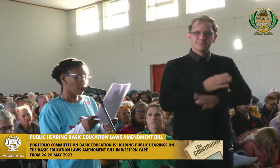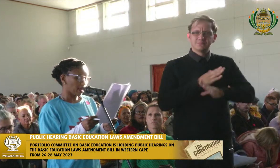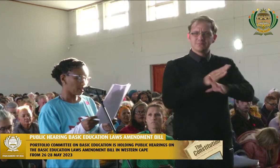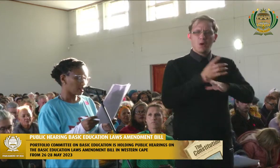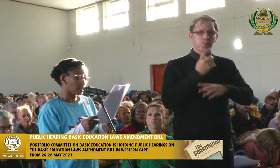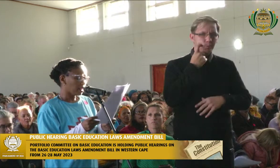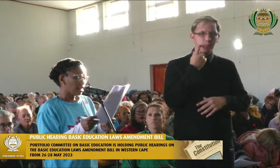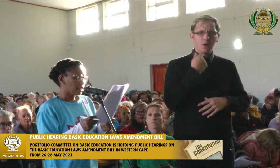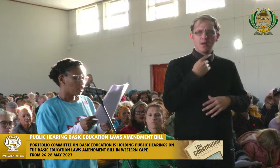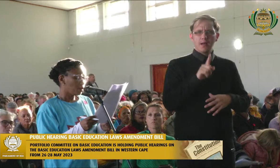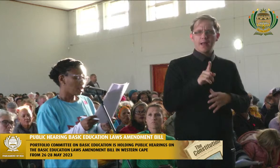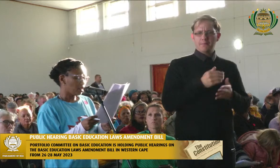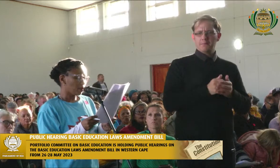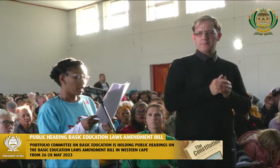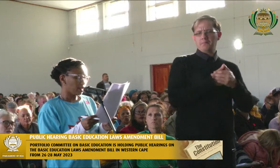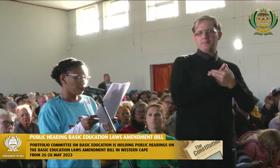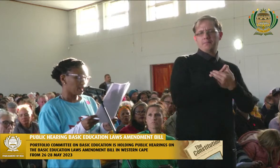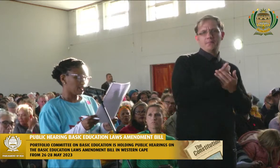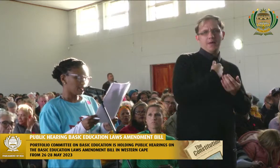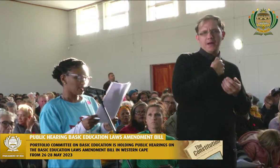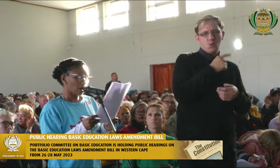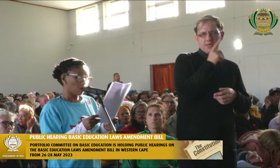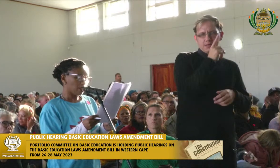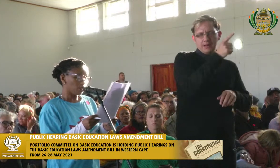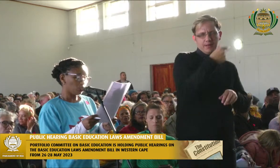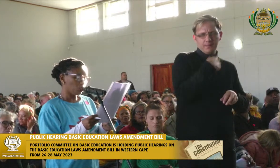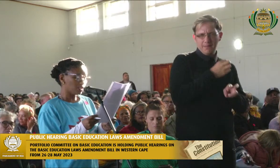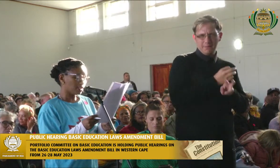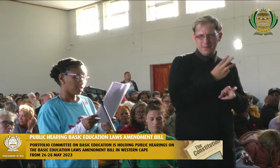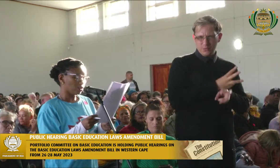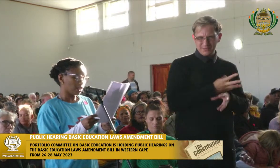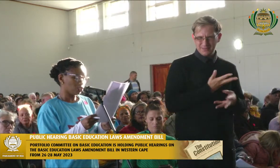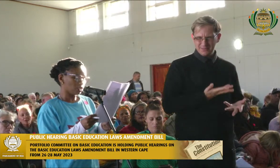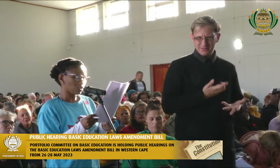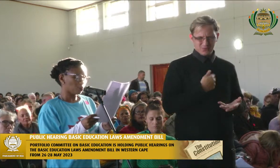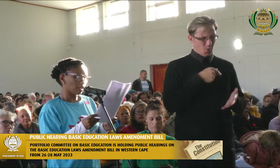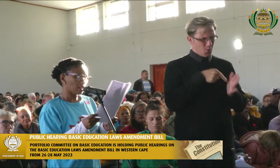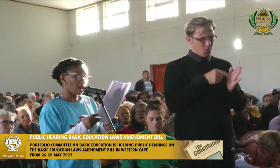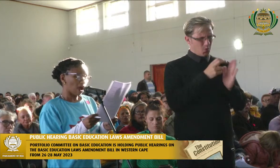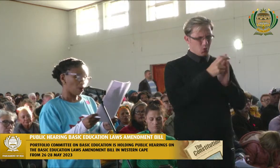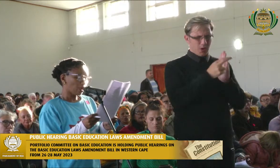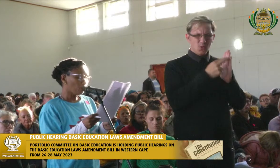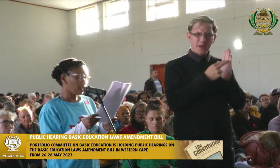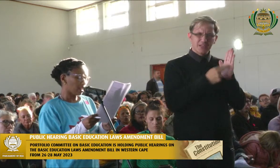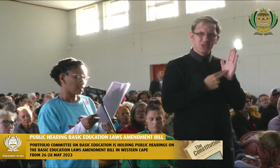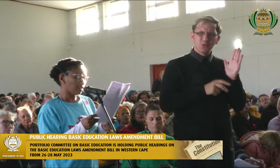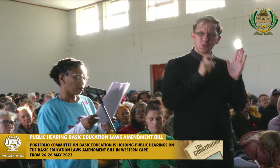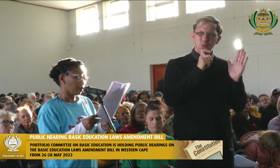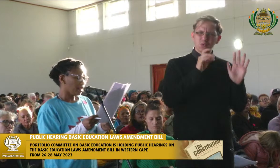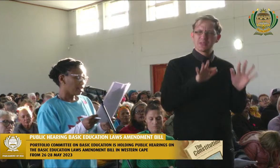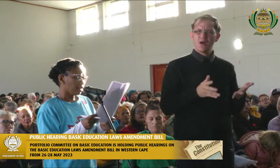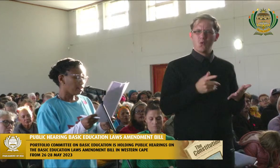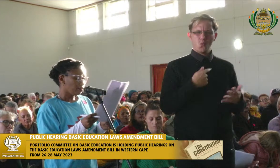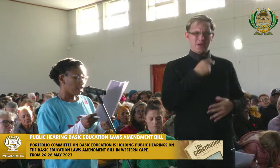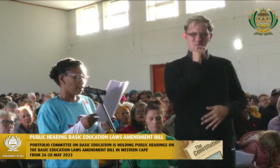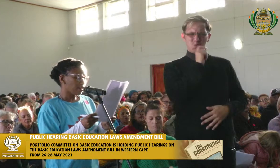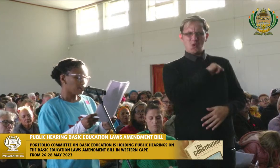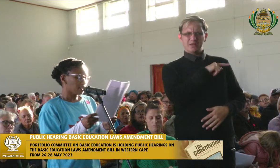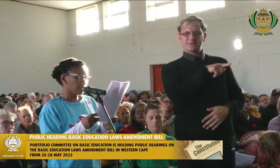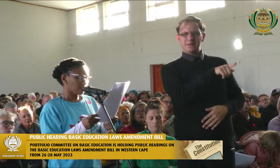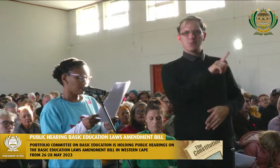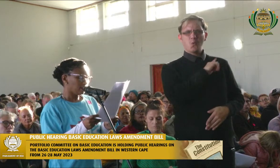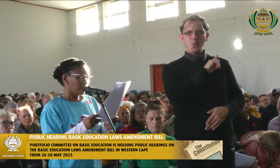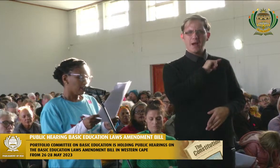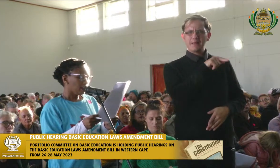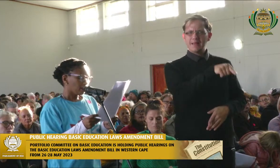from their parents. The DBE may claim that this is how they will use these regulations, but how can we trust them if they haven't